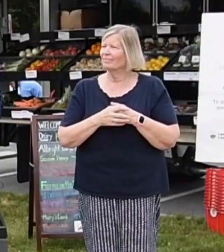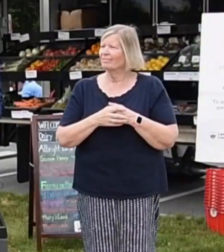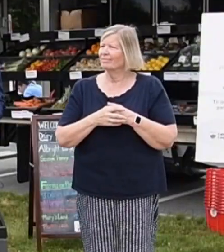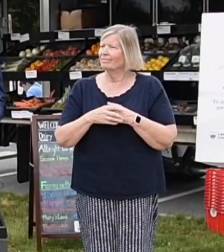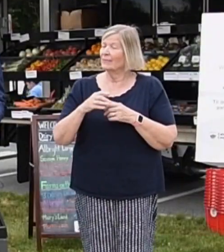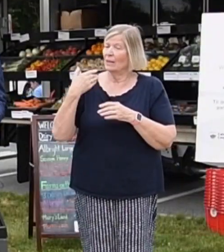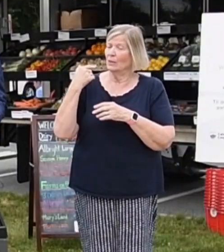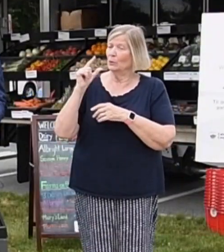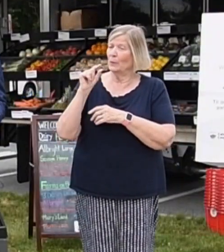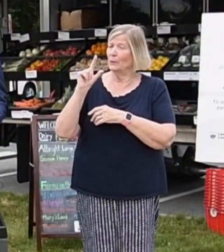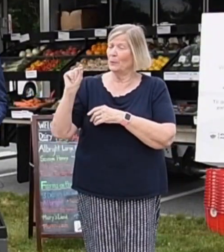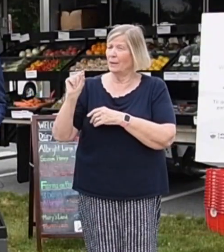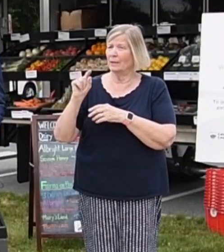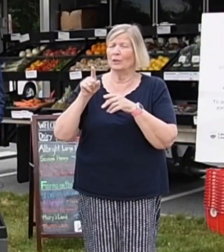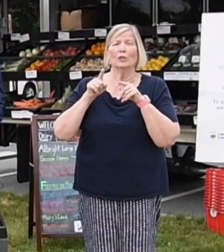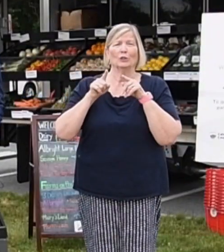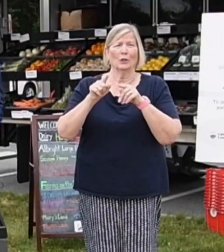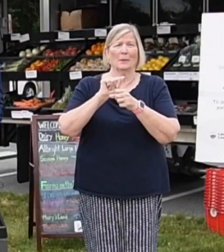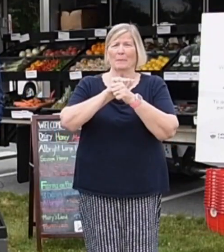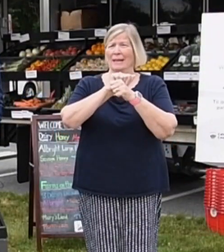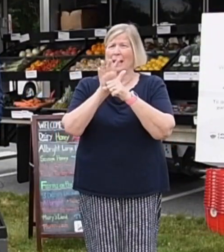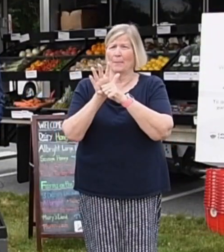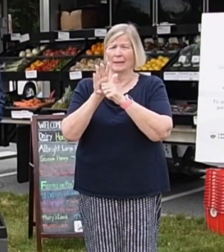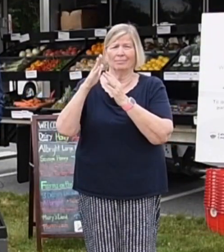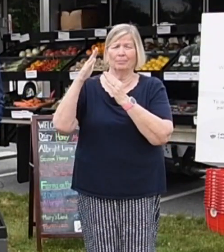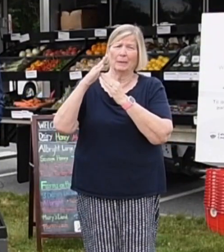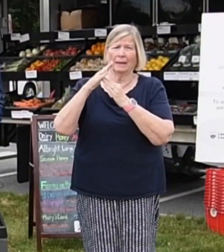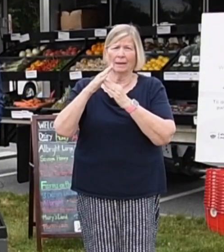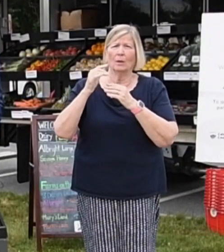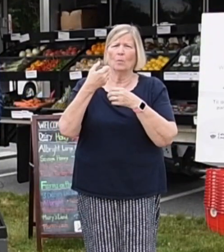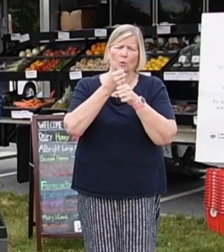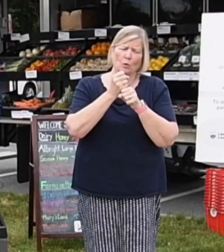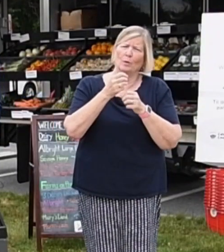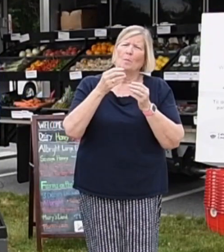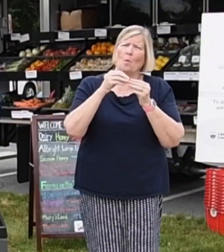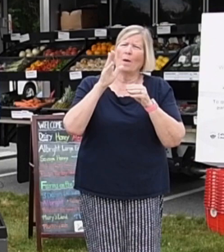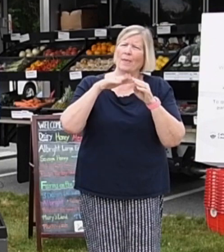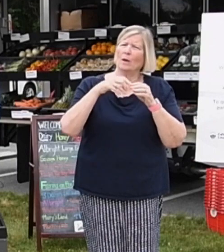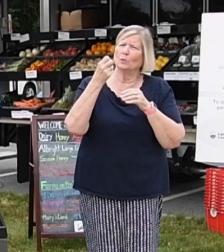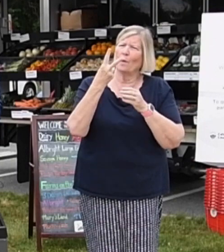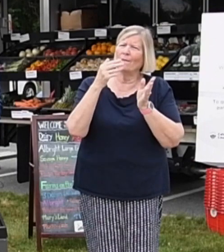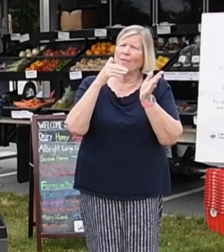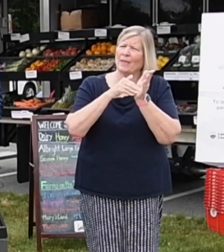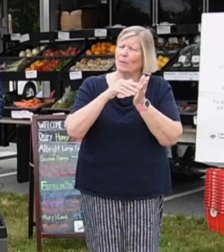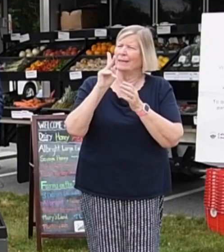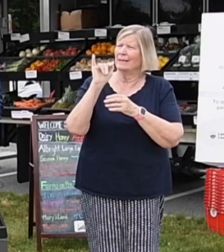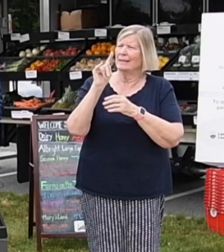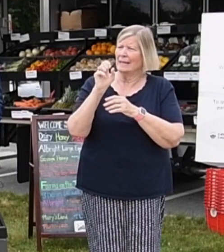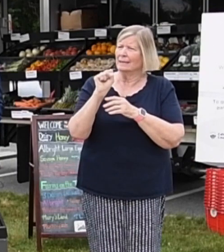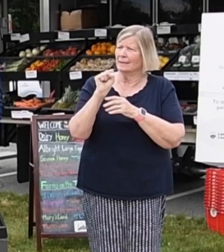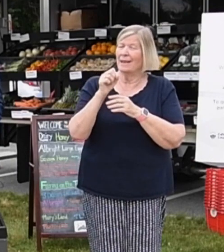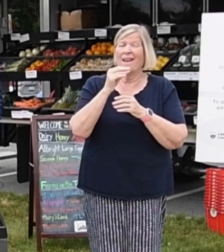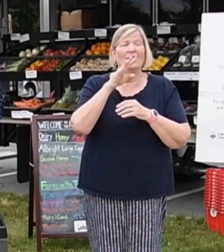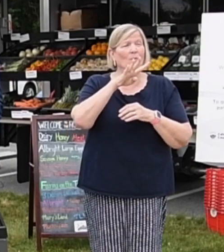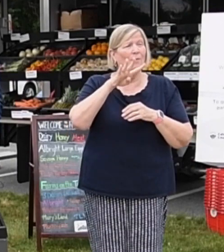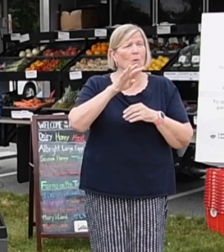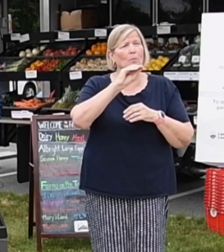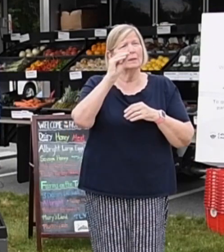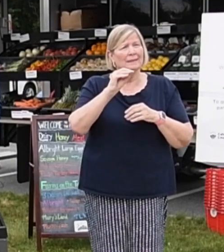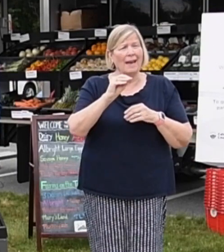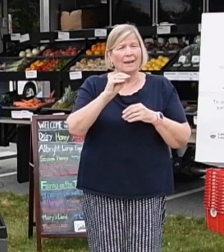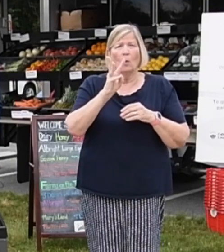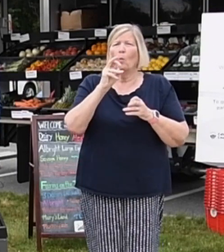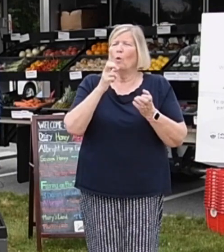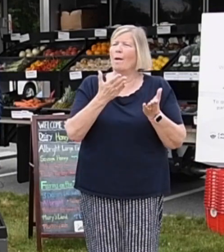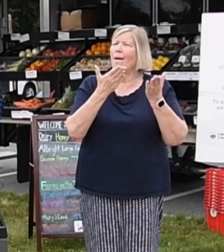In 2020, during the height of the pandemic, we produced more than 12,000 kits alone, and 44% of which